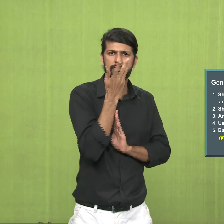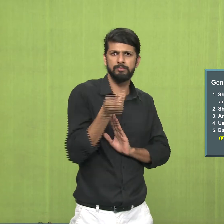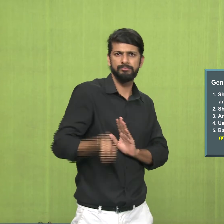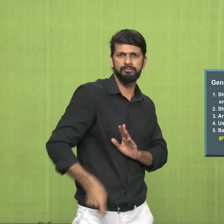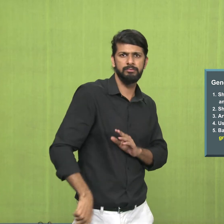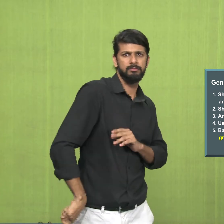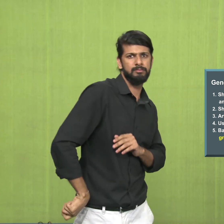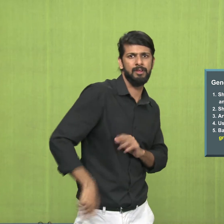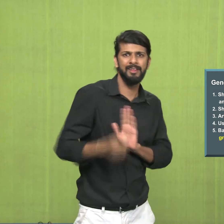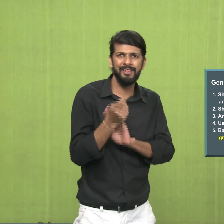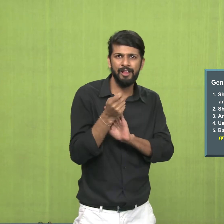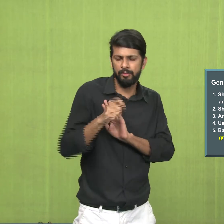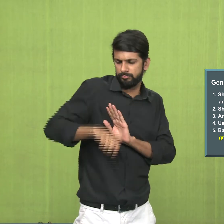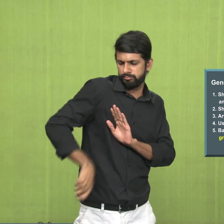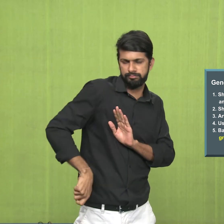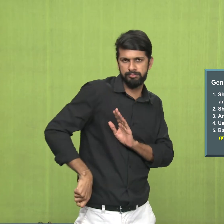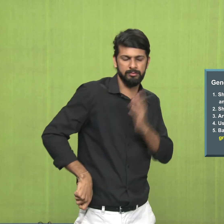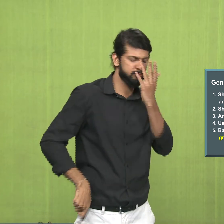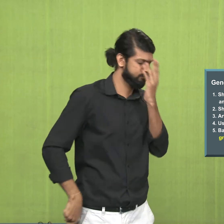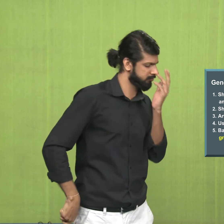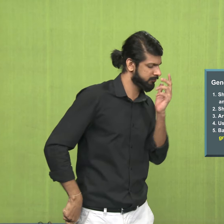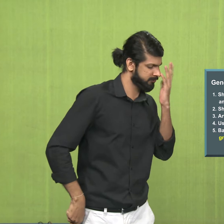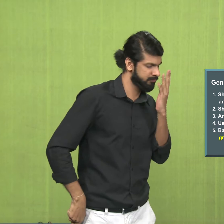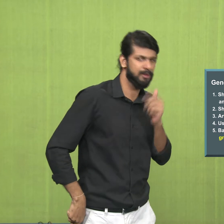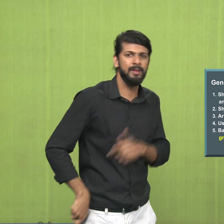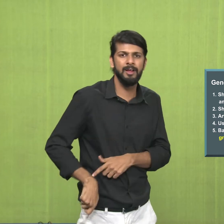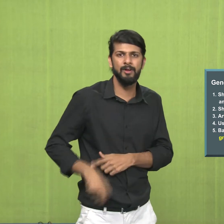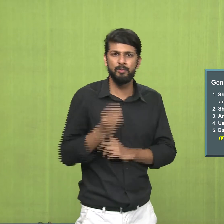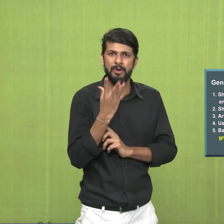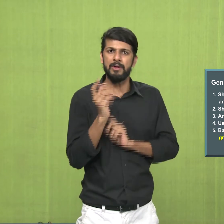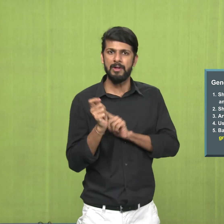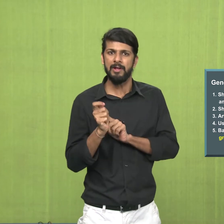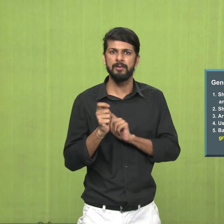She is also holding two lotuses, one in each hand.